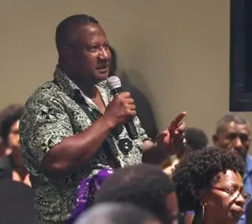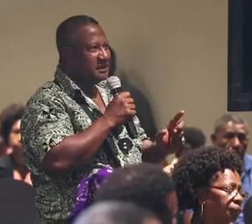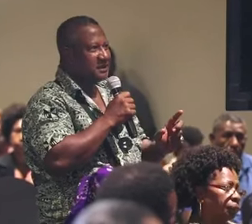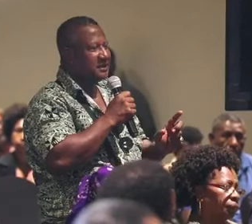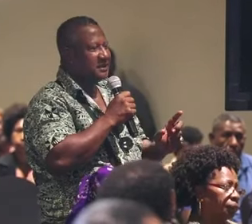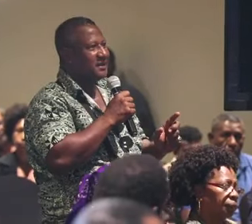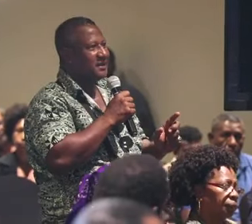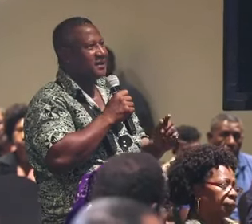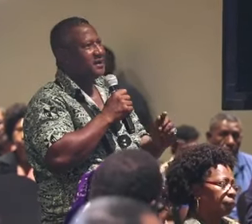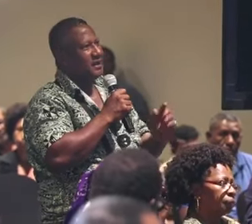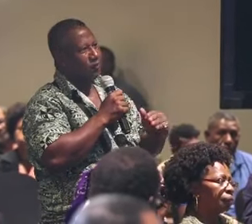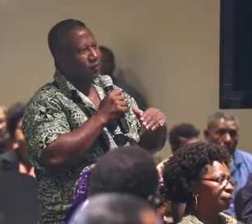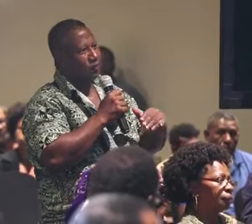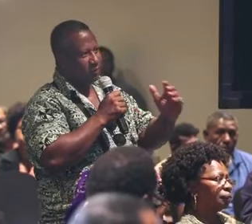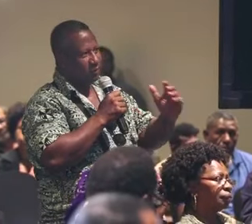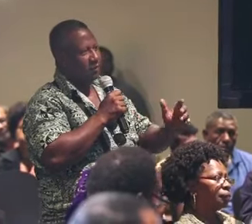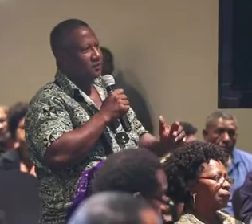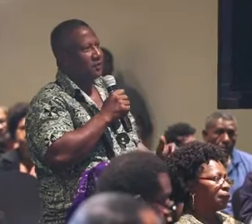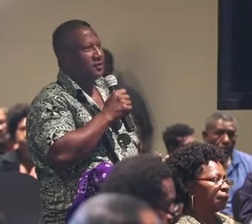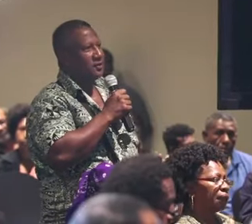register Emblo